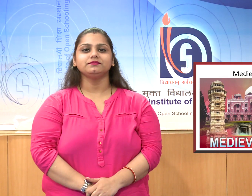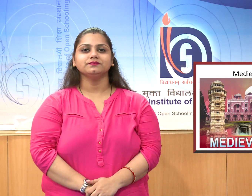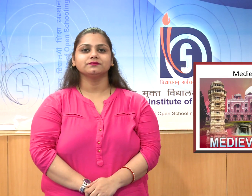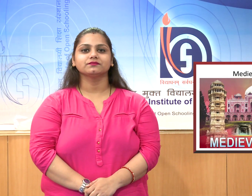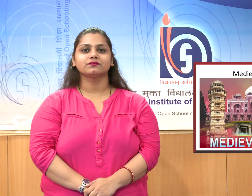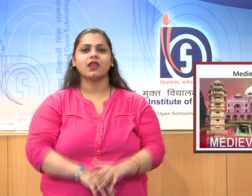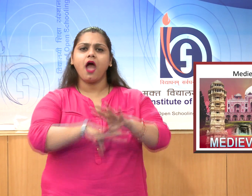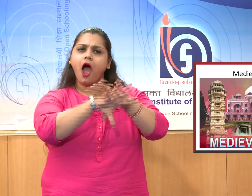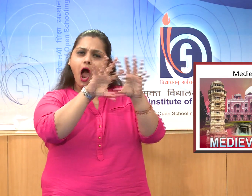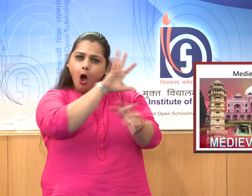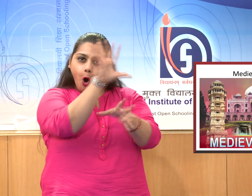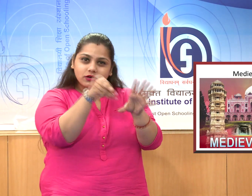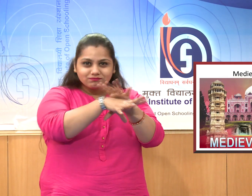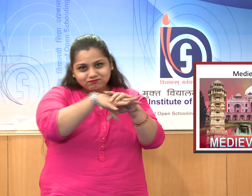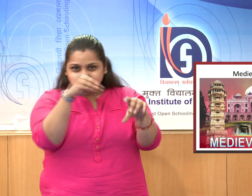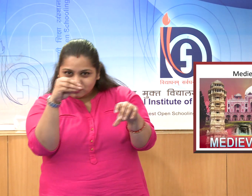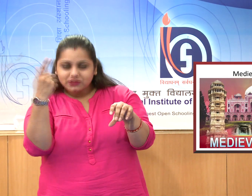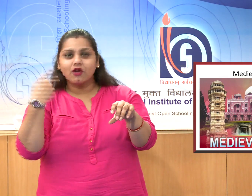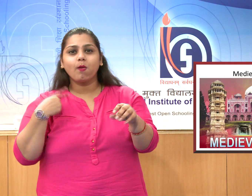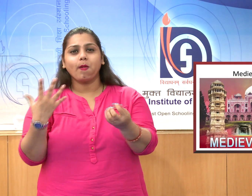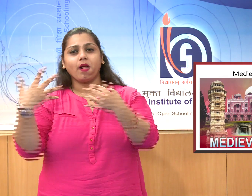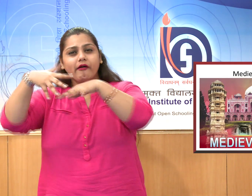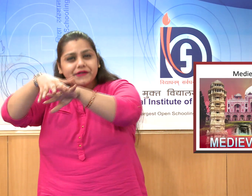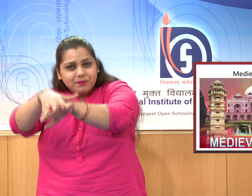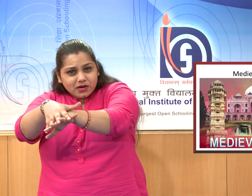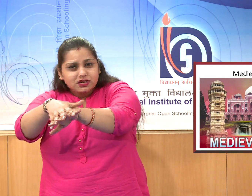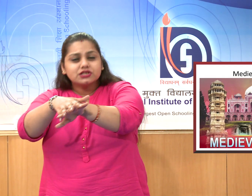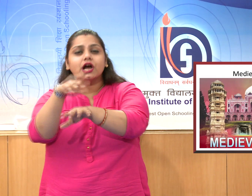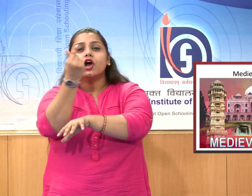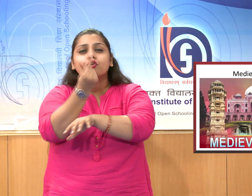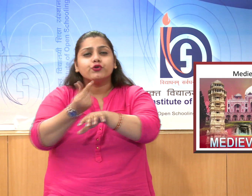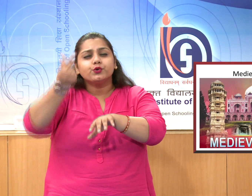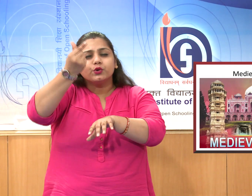Out of this fusion emerged a unique cultural pattern